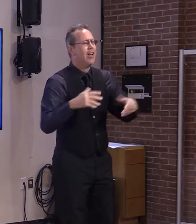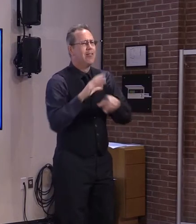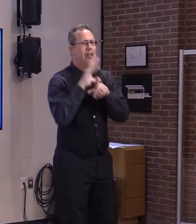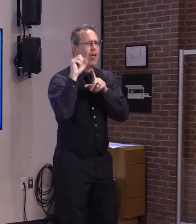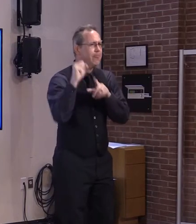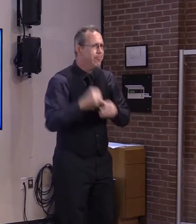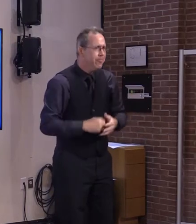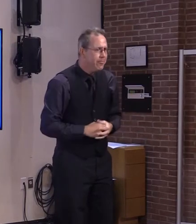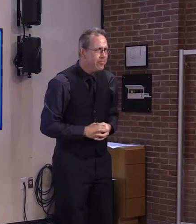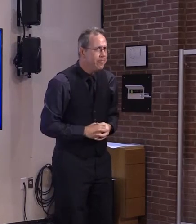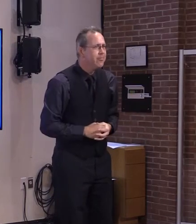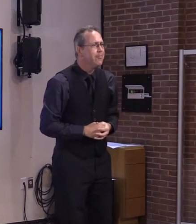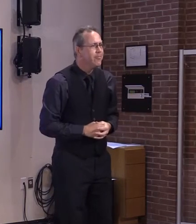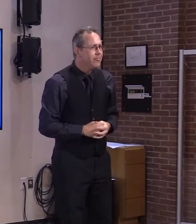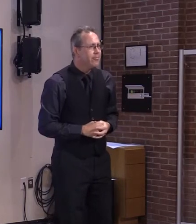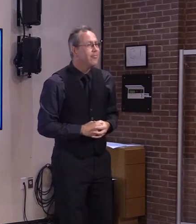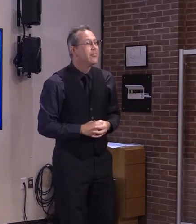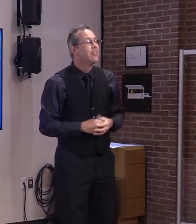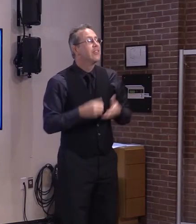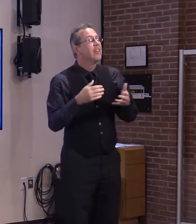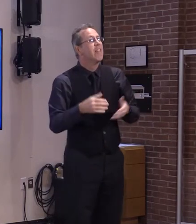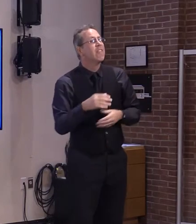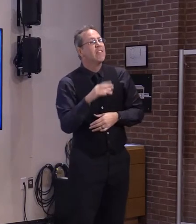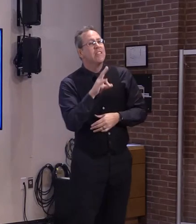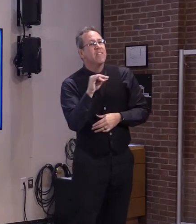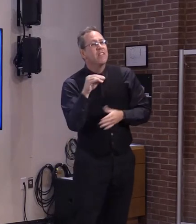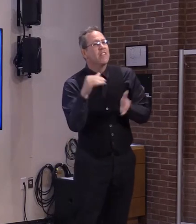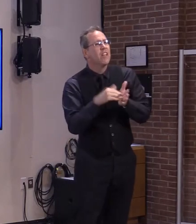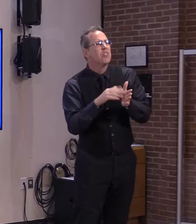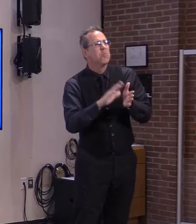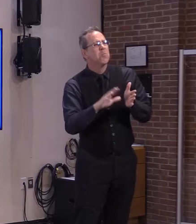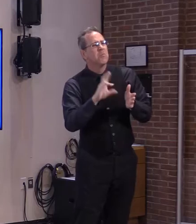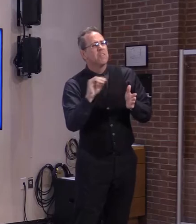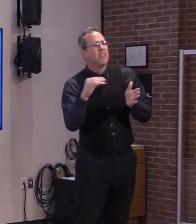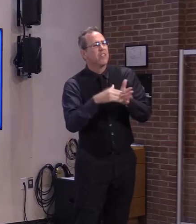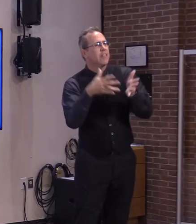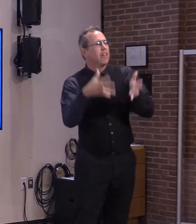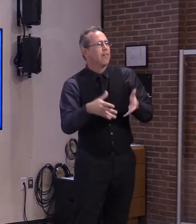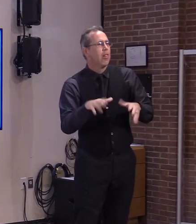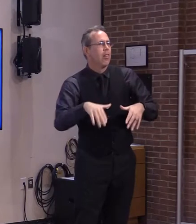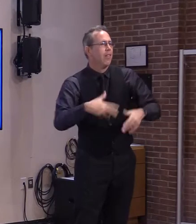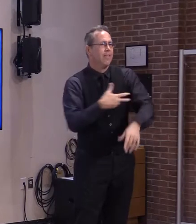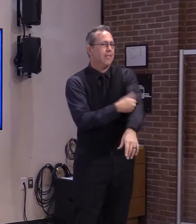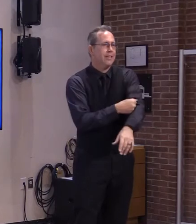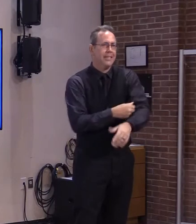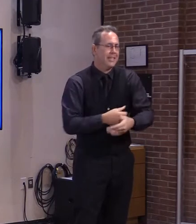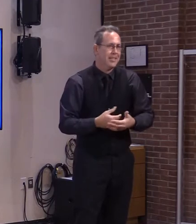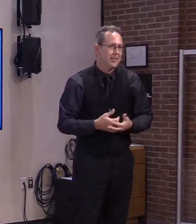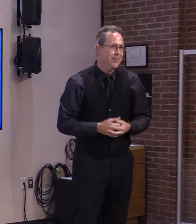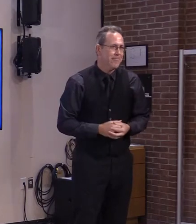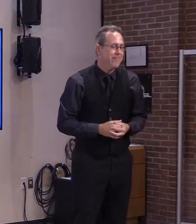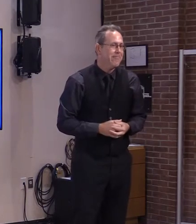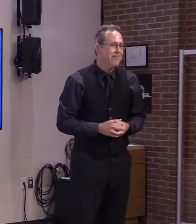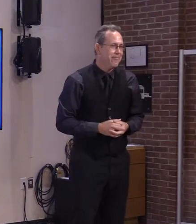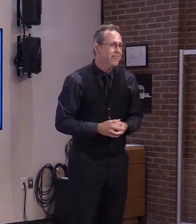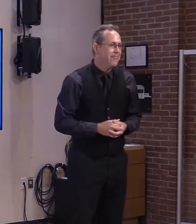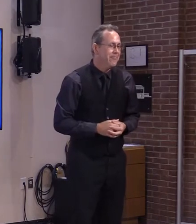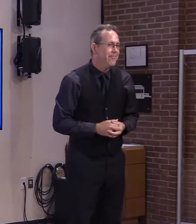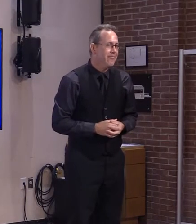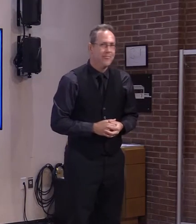than 70,000 Vermonters who are eligible who have not yet started vaccination. The rate continued to go down a little bit this week,